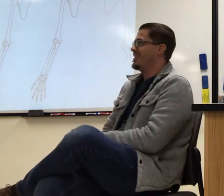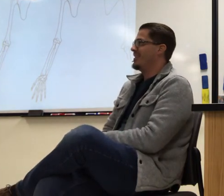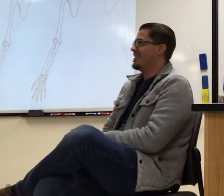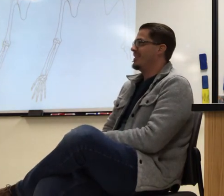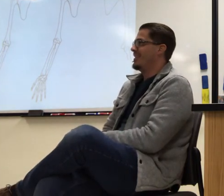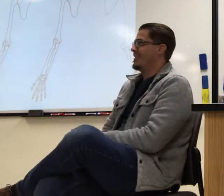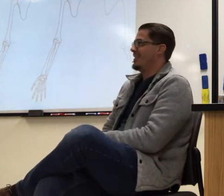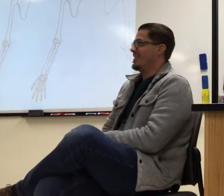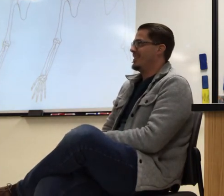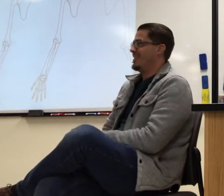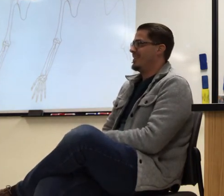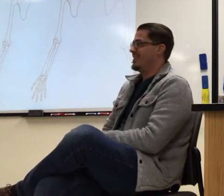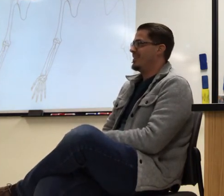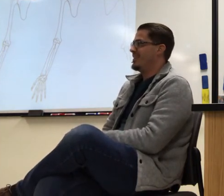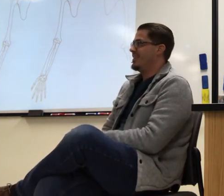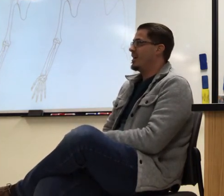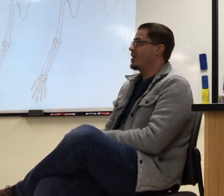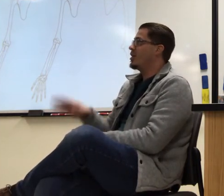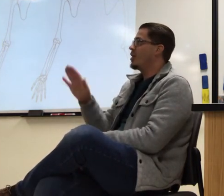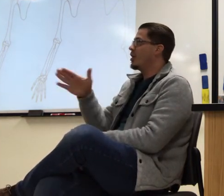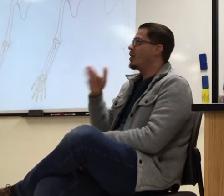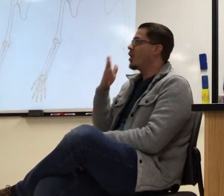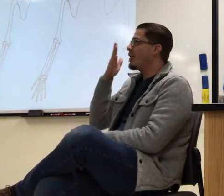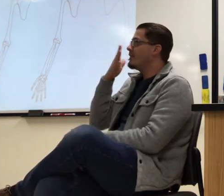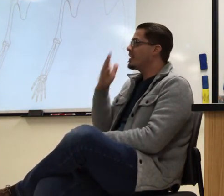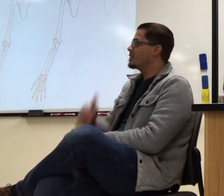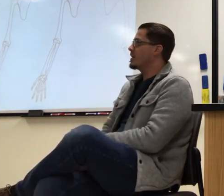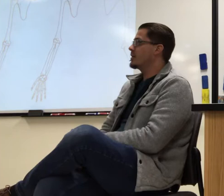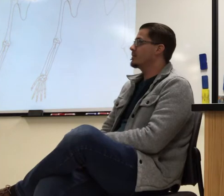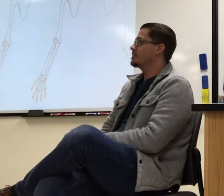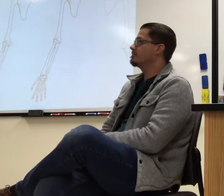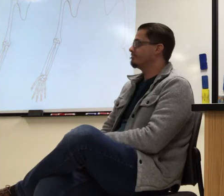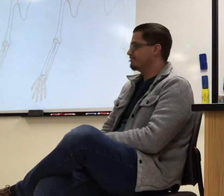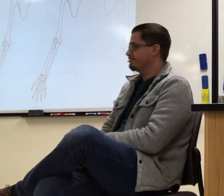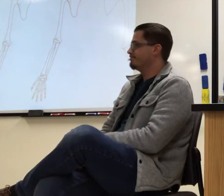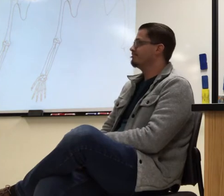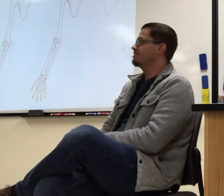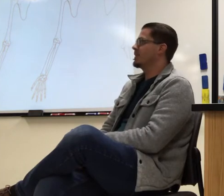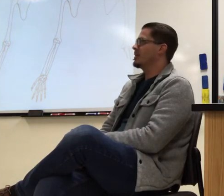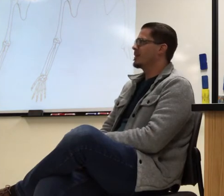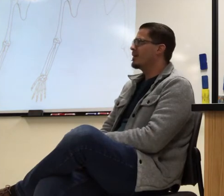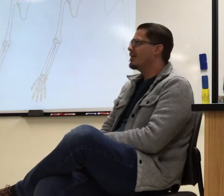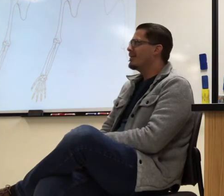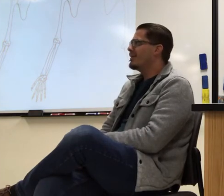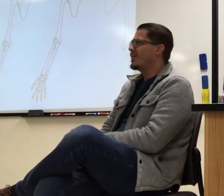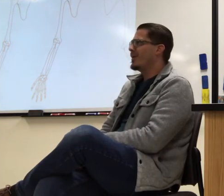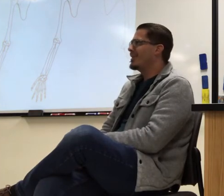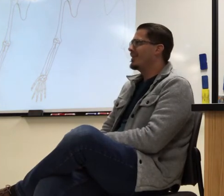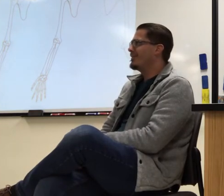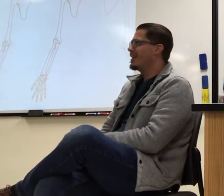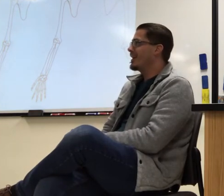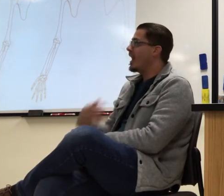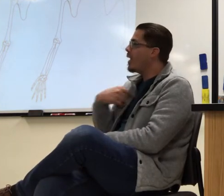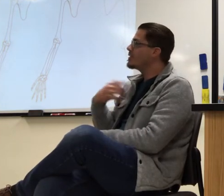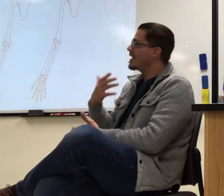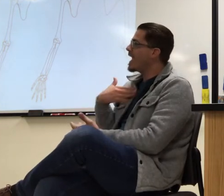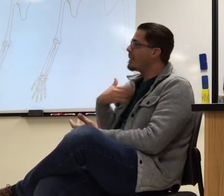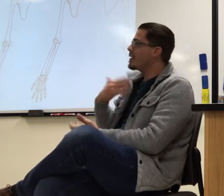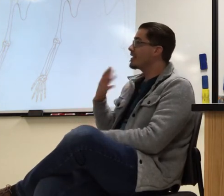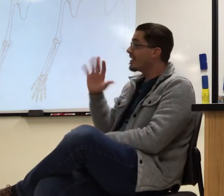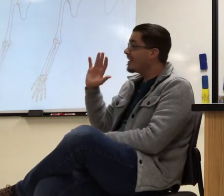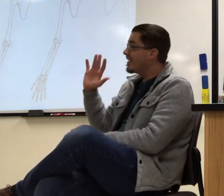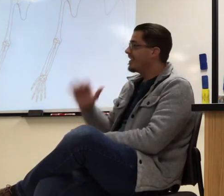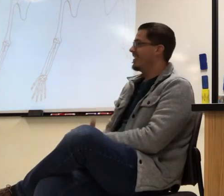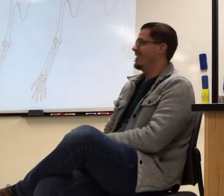posted a little document. It's a document that looked like this. I asked you to print it out for today. If you didn't print it out,